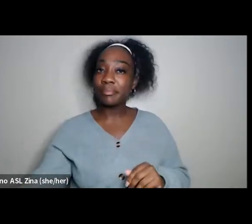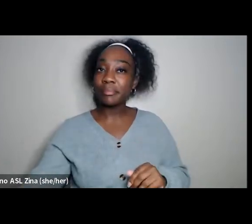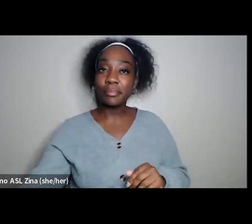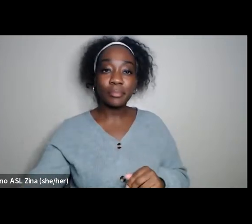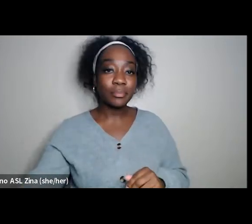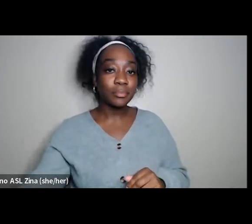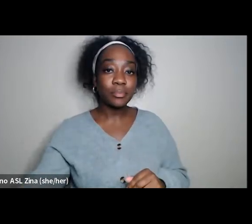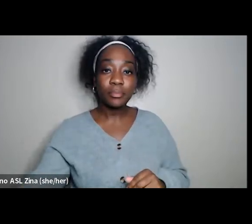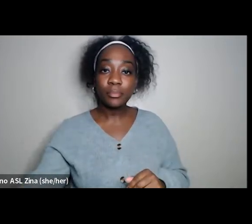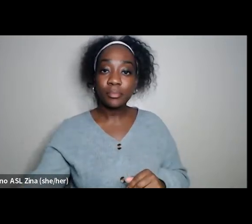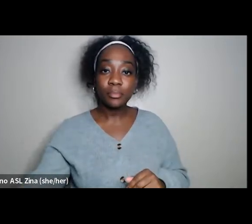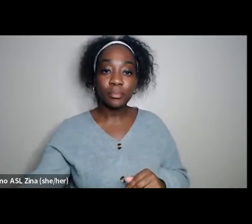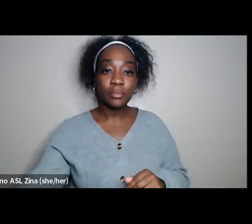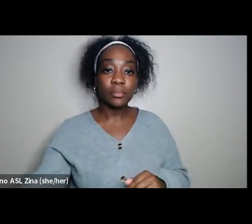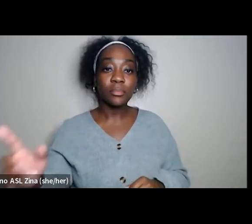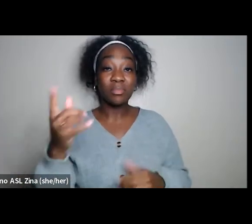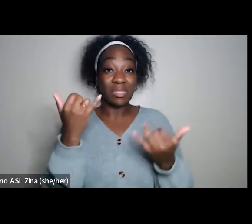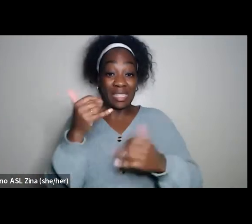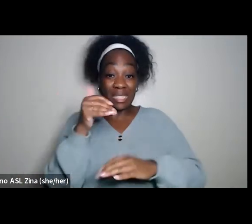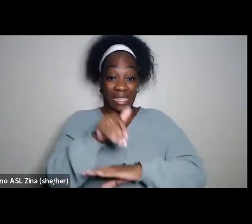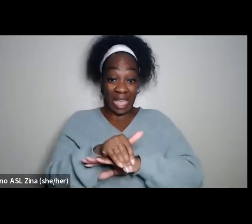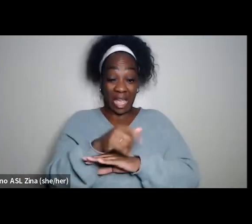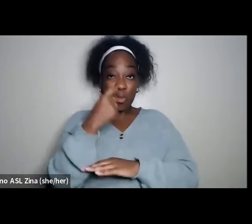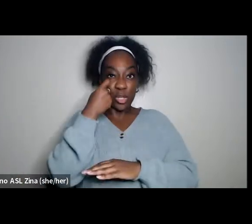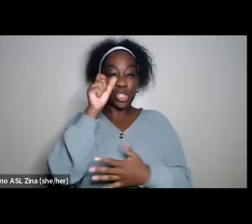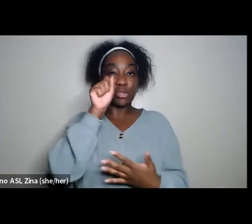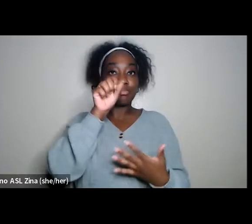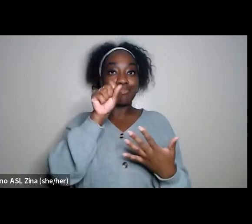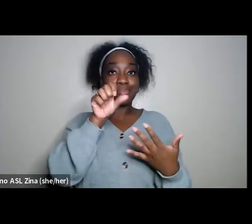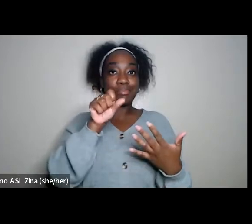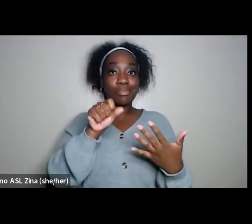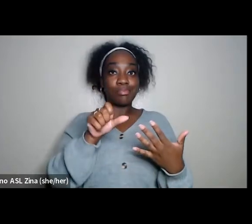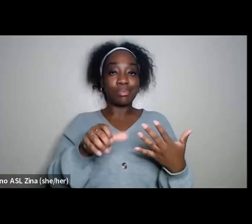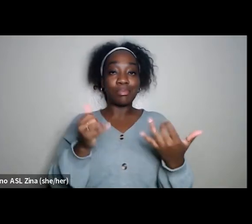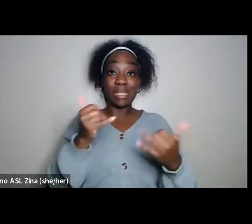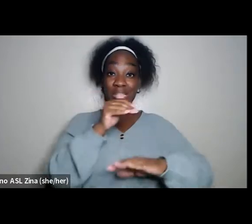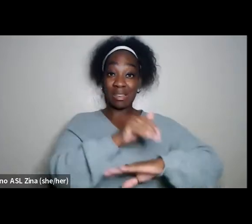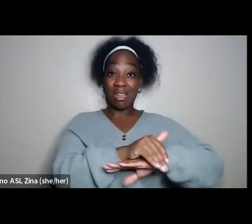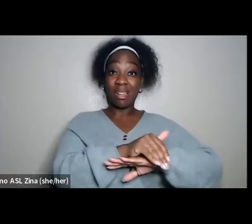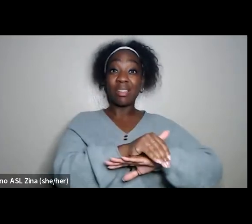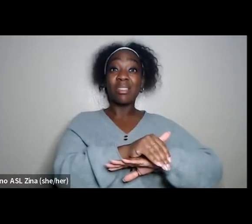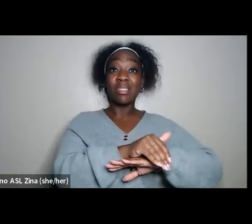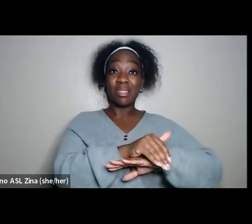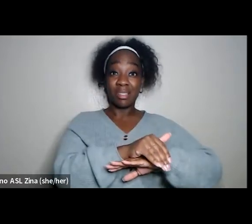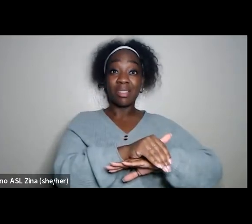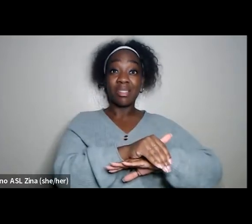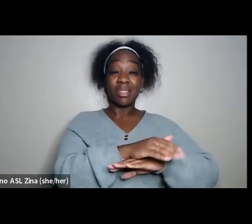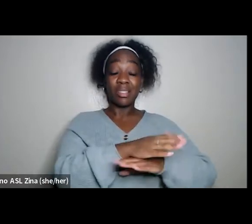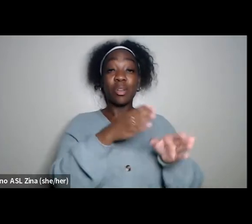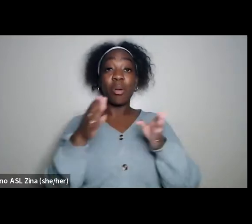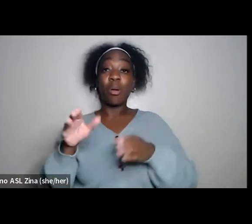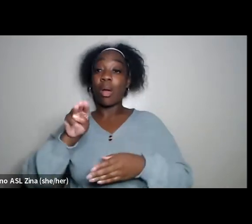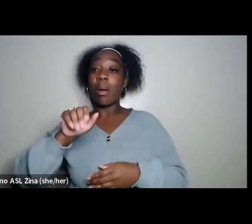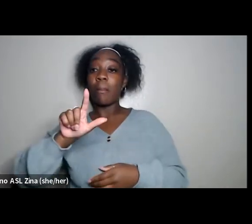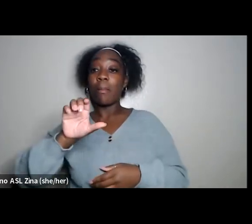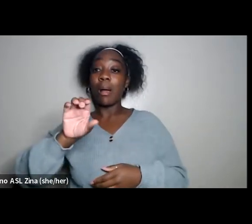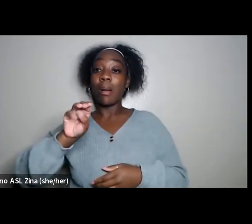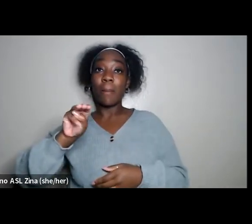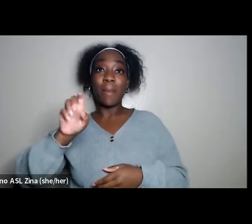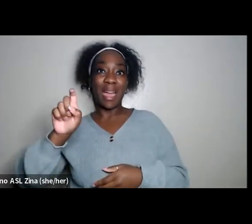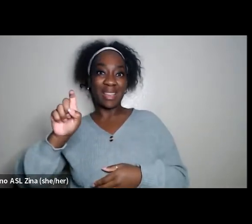We said 10 names tonight, and we said 11 when we named Minister Malcolm X, Al-Haj